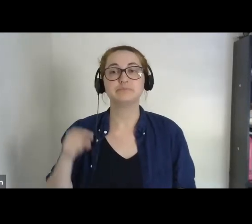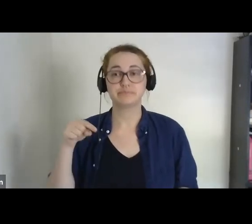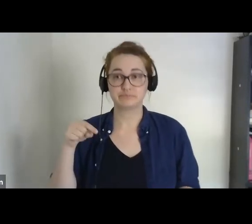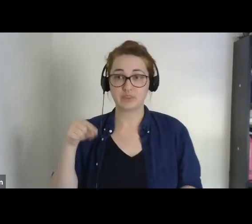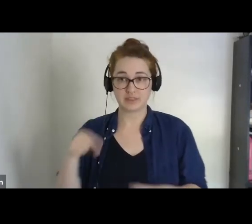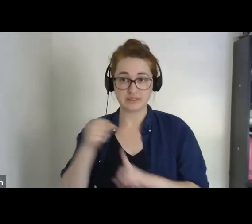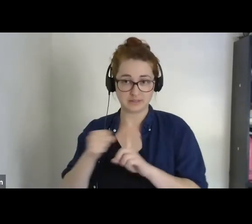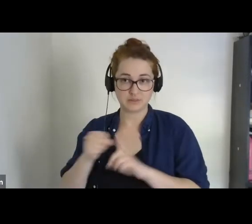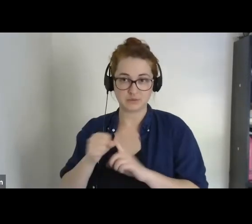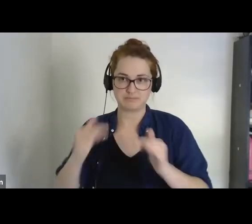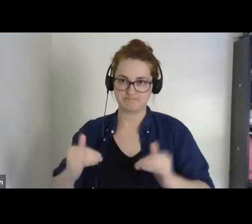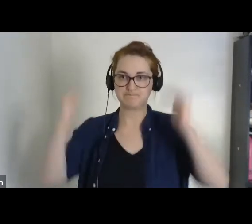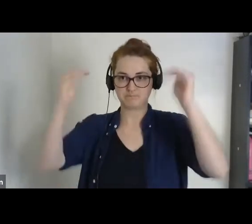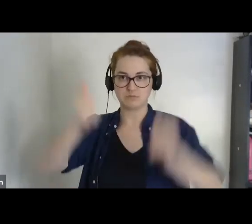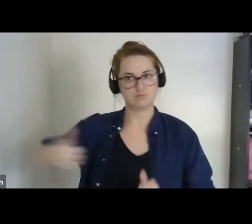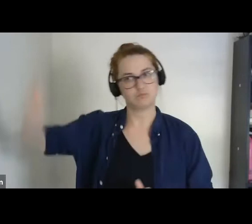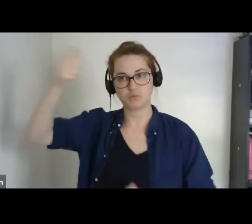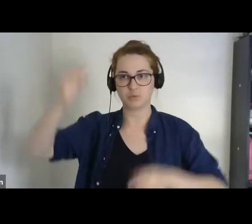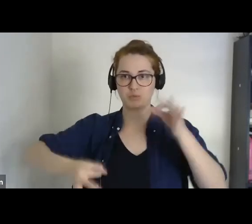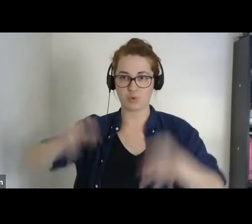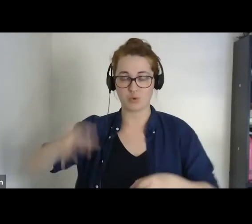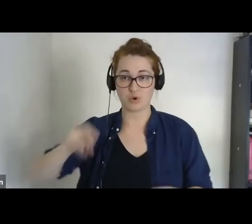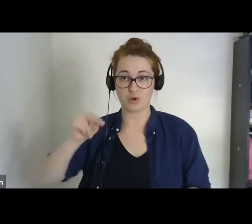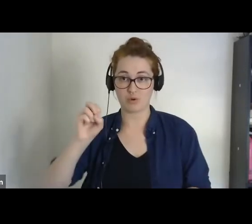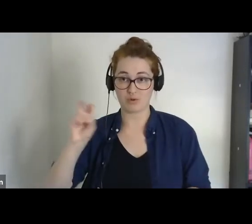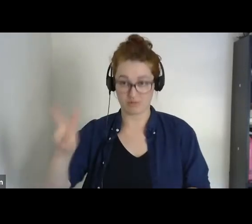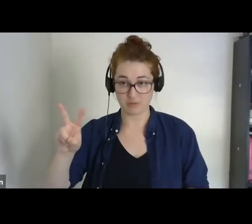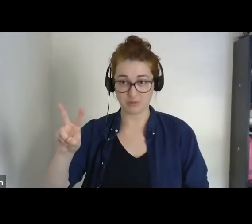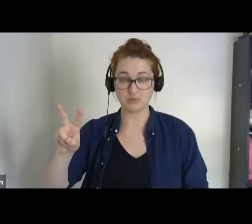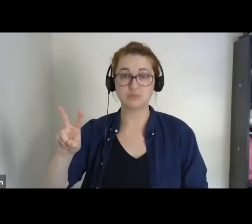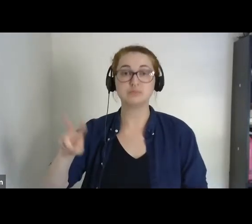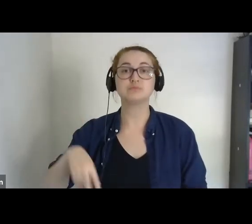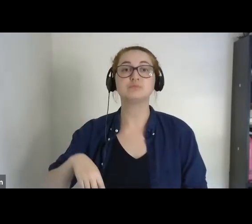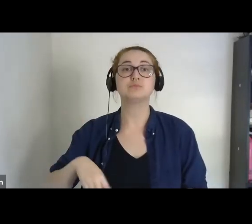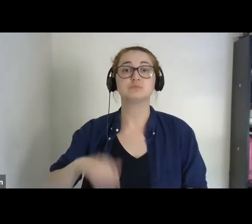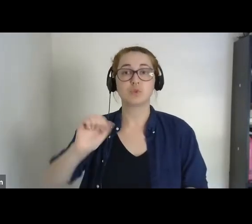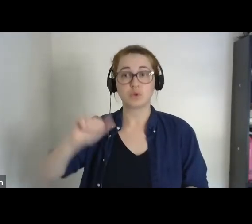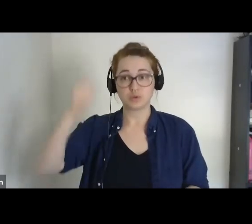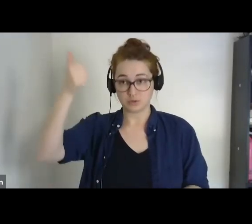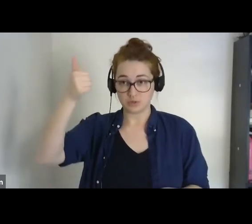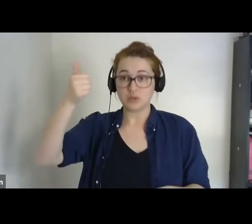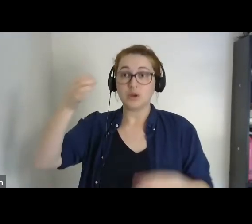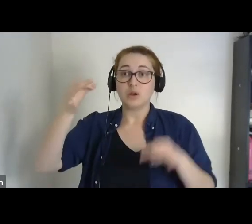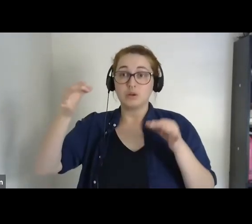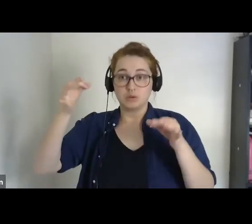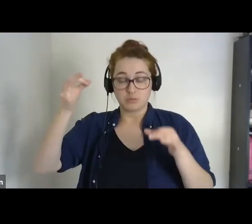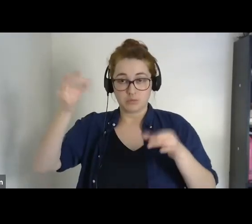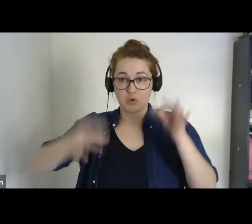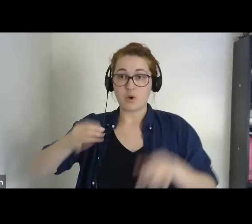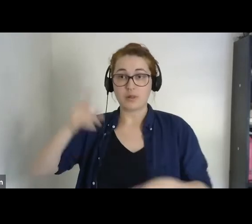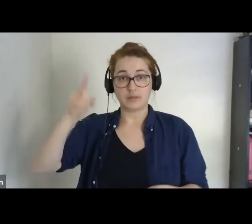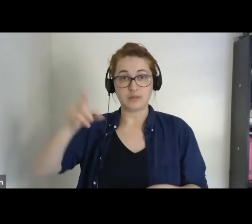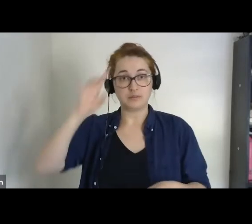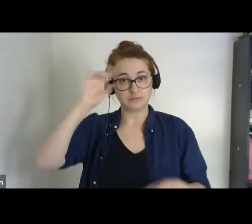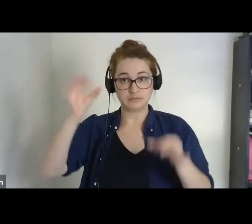Supreme Court. It's heard in November. And then the Supreme Court issued a pretty short ruling from the bench, which means